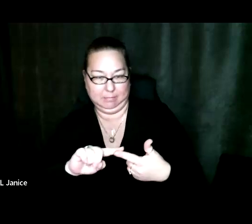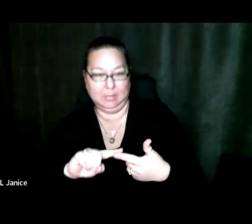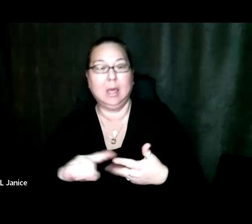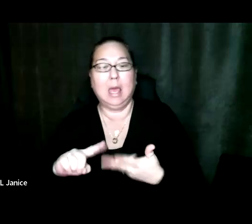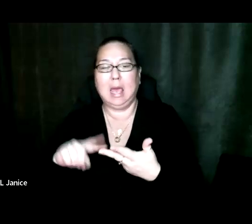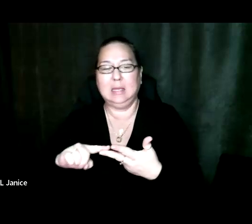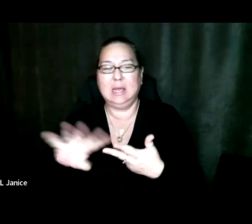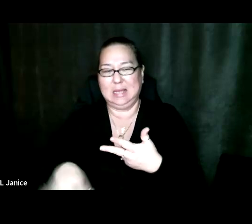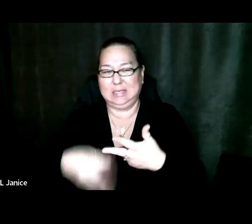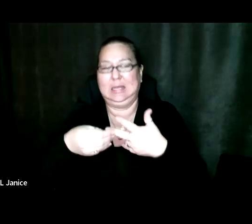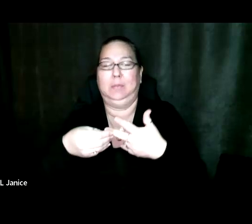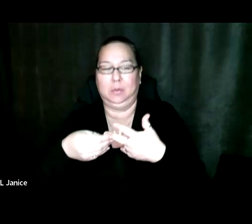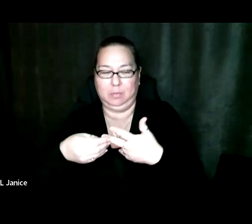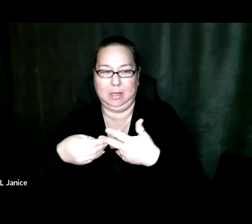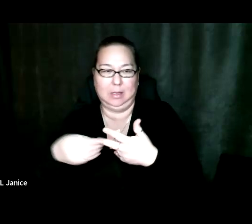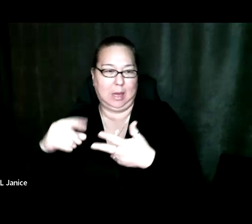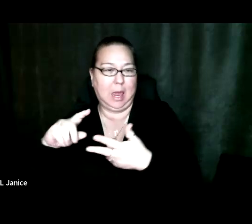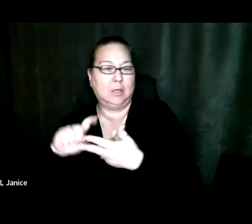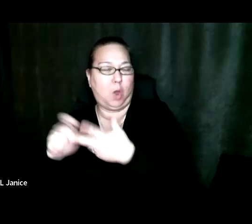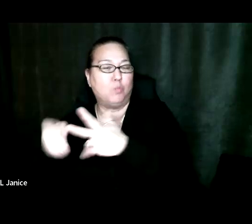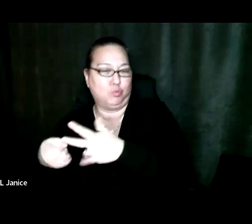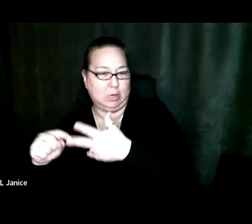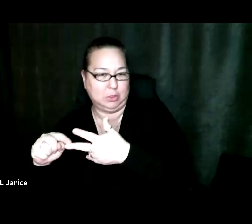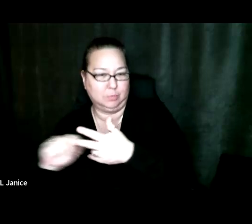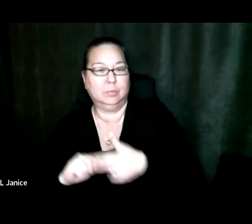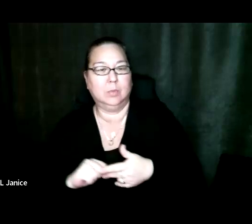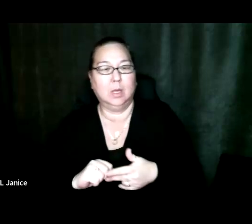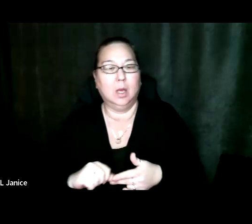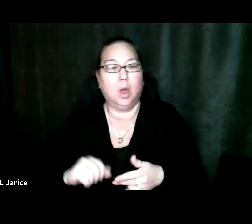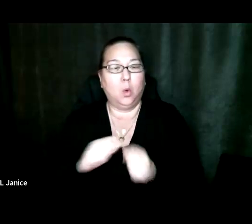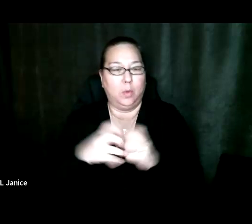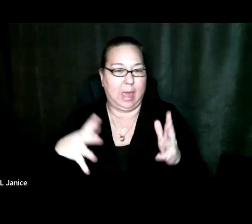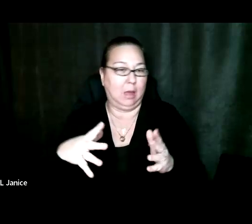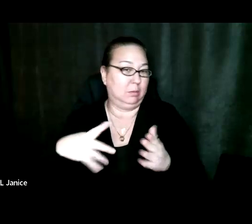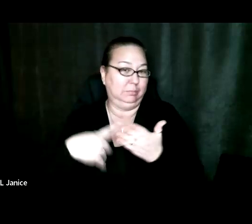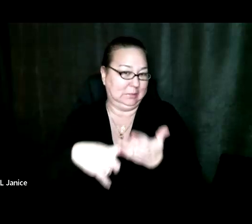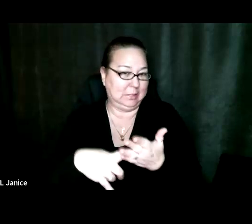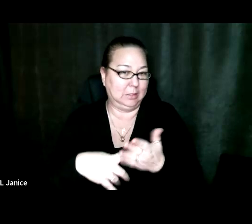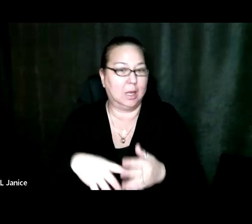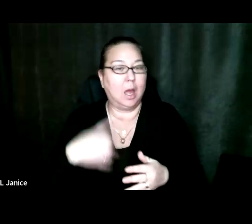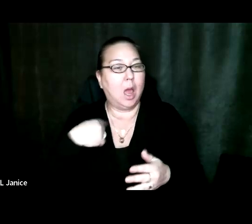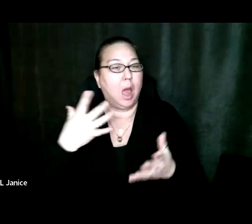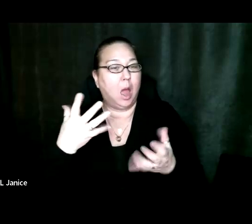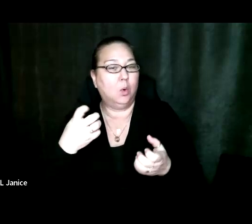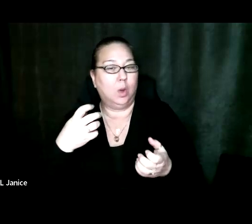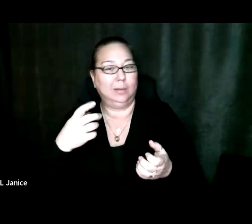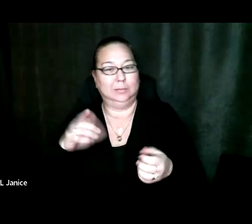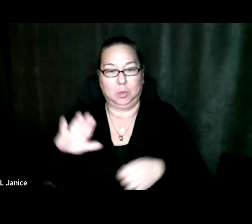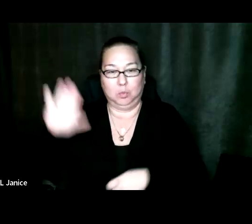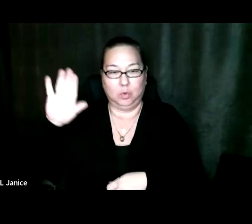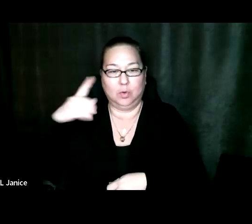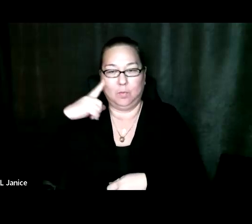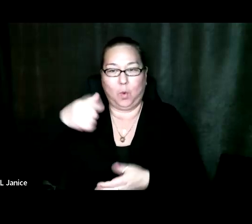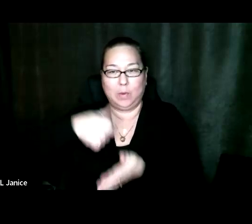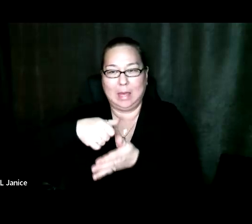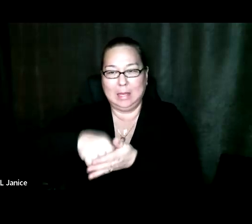motion to approve the United Steelworkers Local 8751 Letter of Agreement A as presented. Is there a motion? So